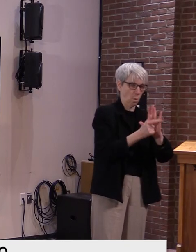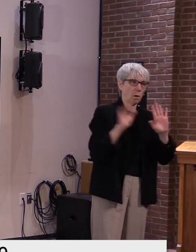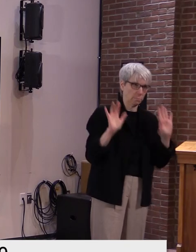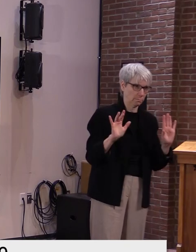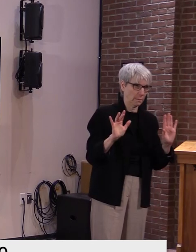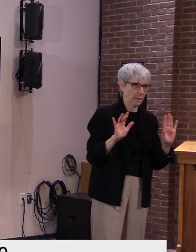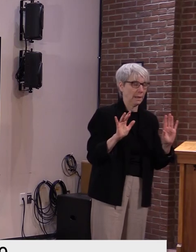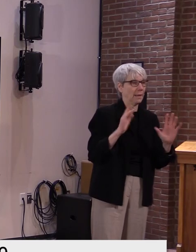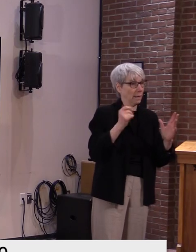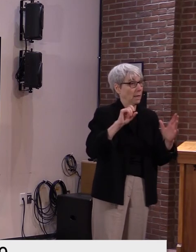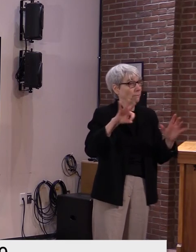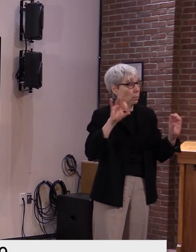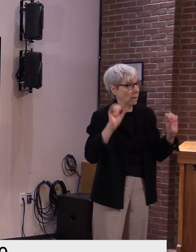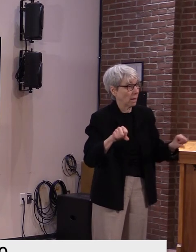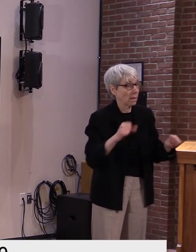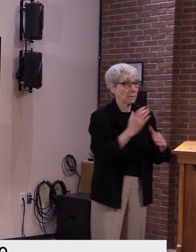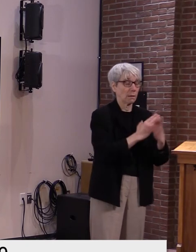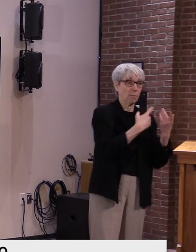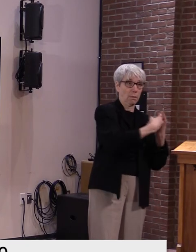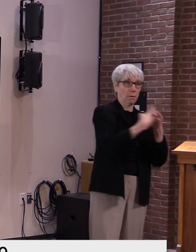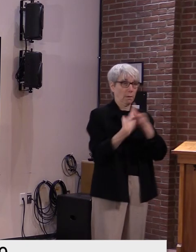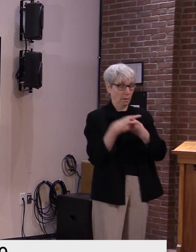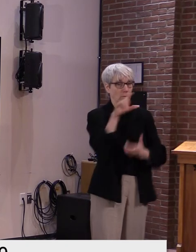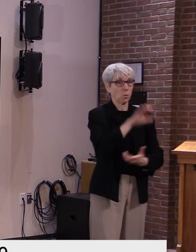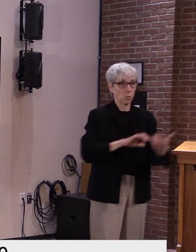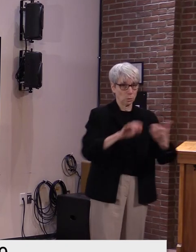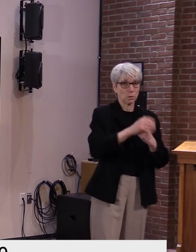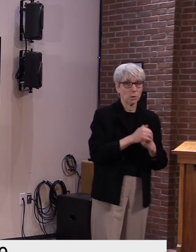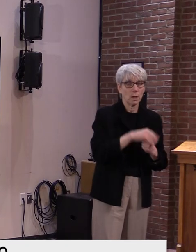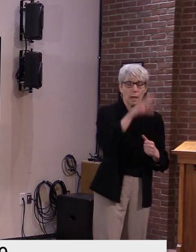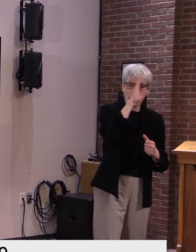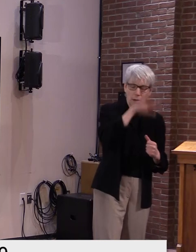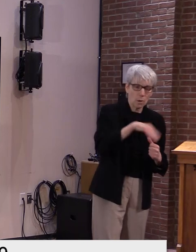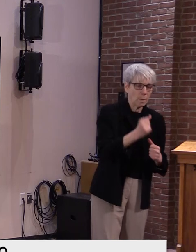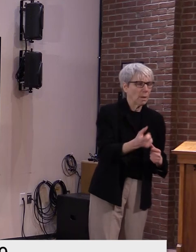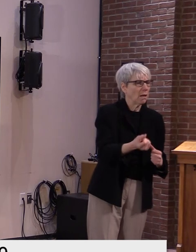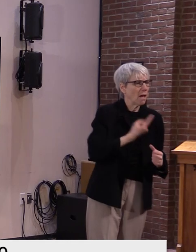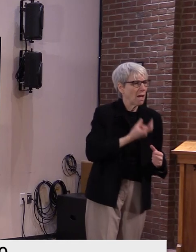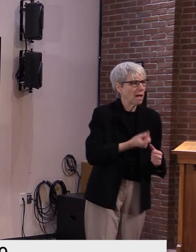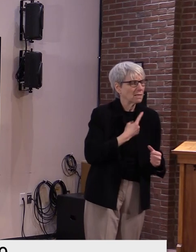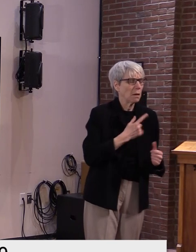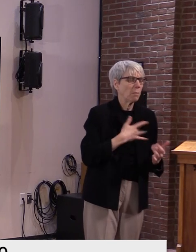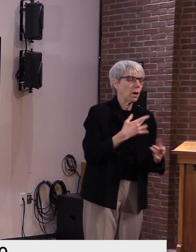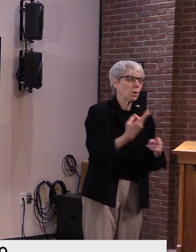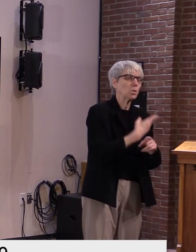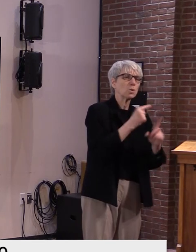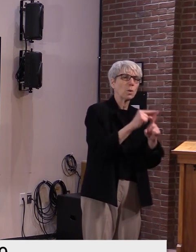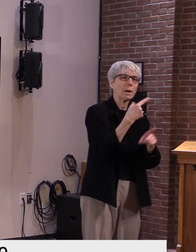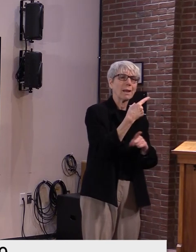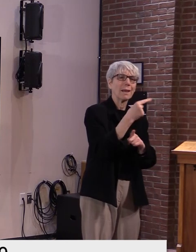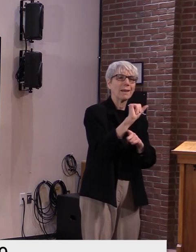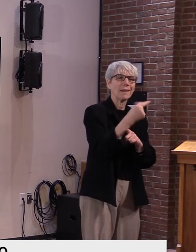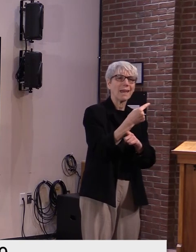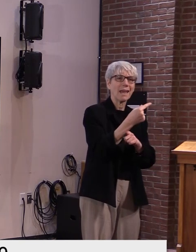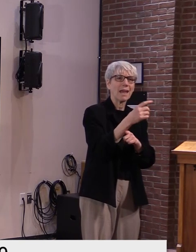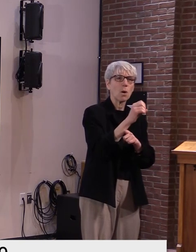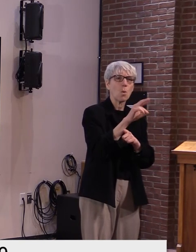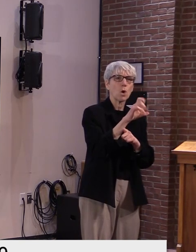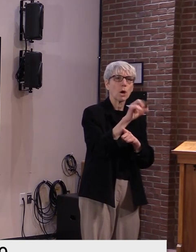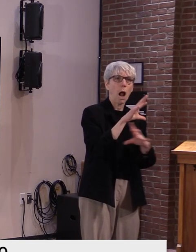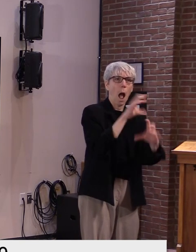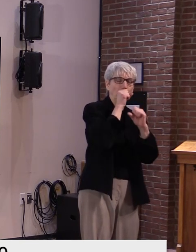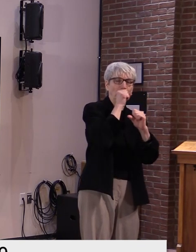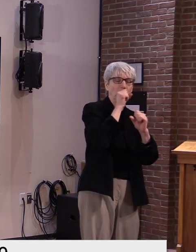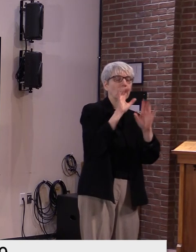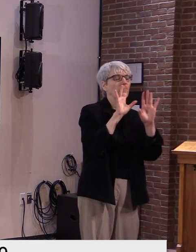just would also note that every time the question gets asked, it's referred to as a gag order. It's simply